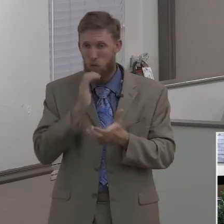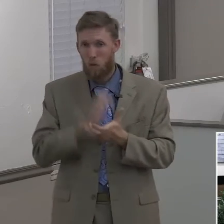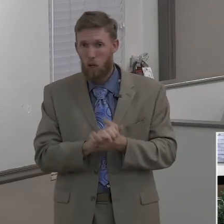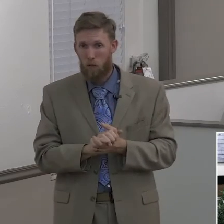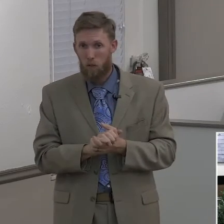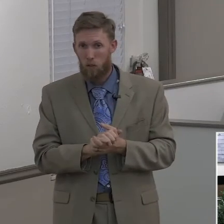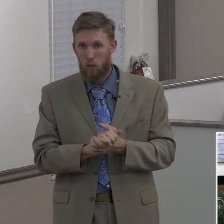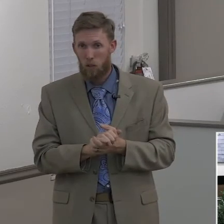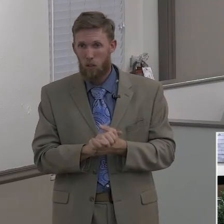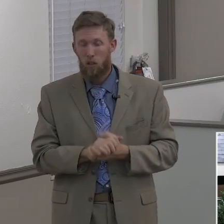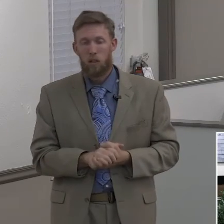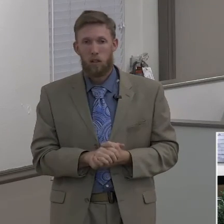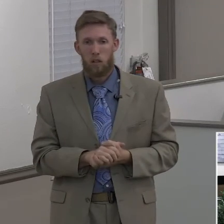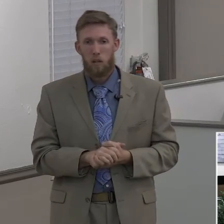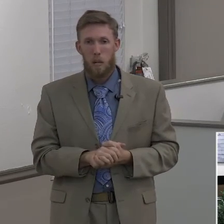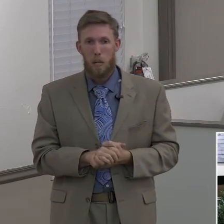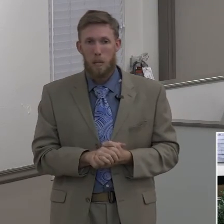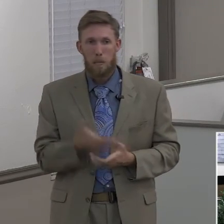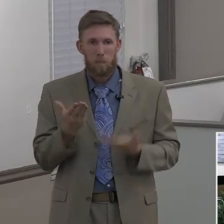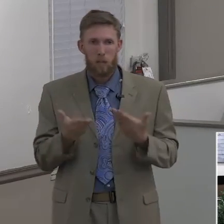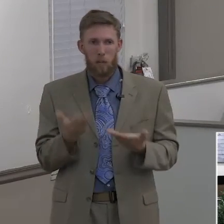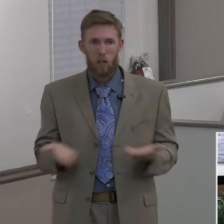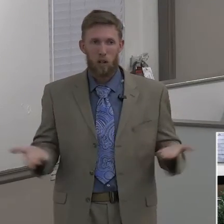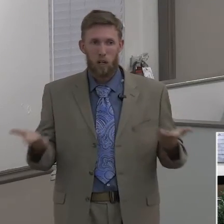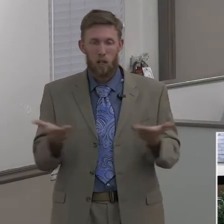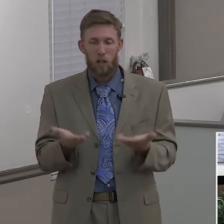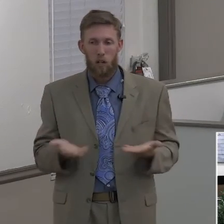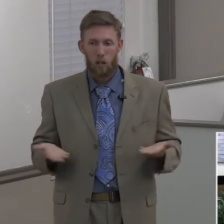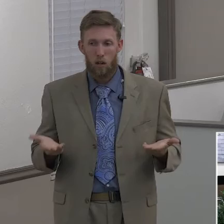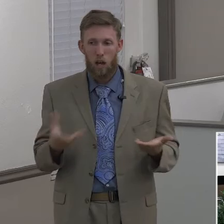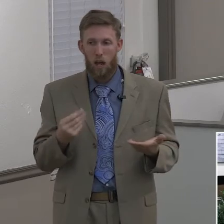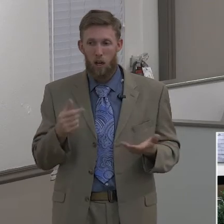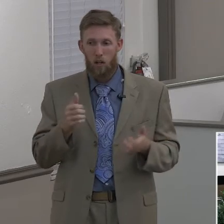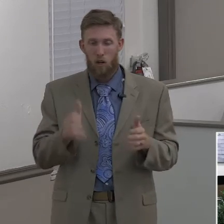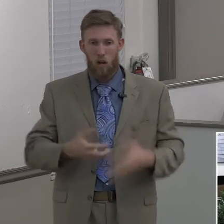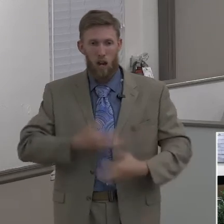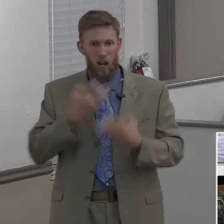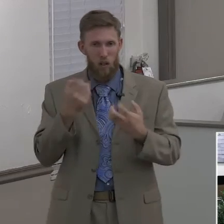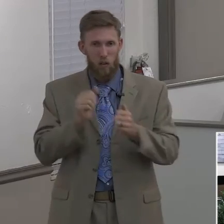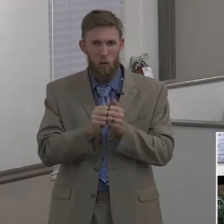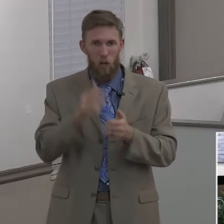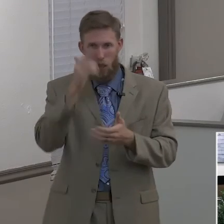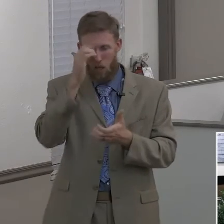here, you know, other than a couple, two or three of you. But maybe you're here tonight and you're angry at your husband